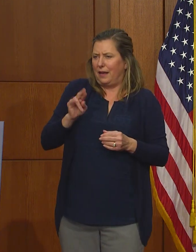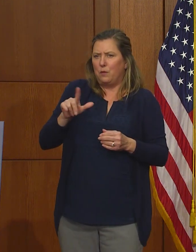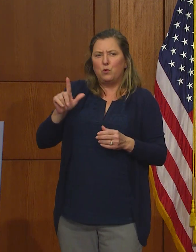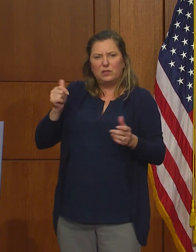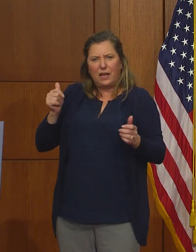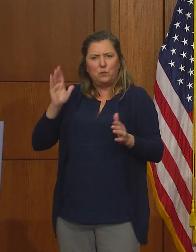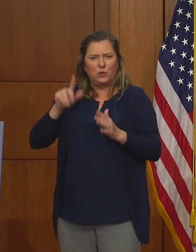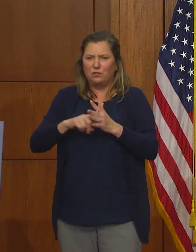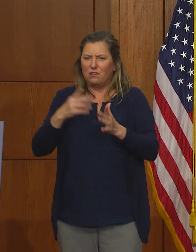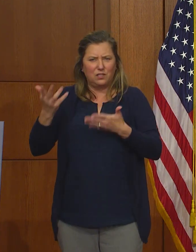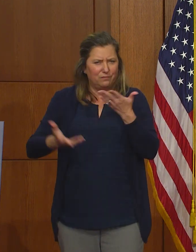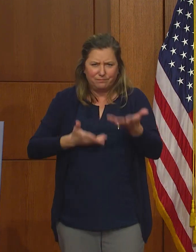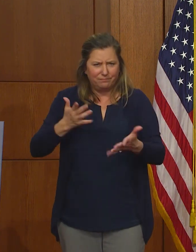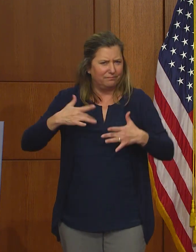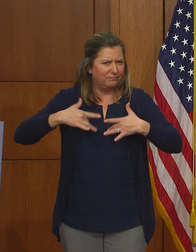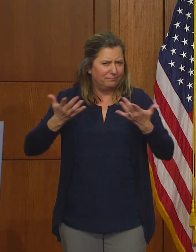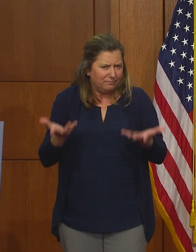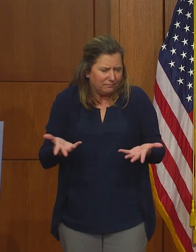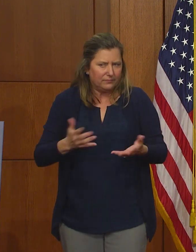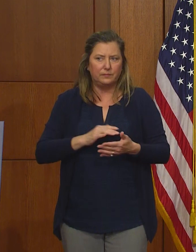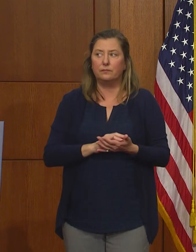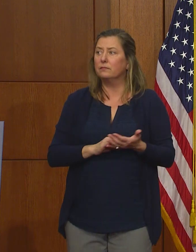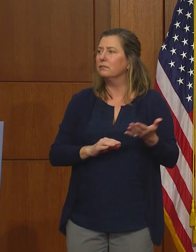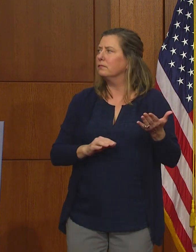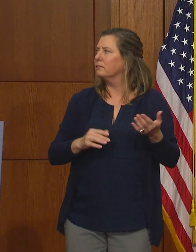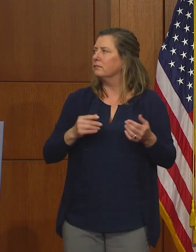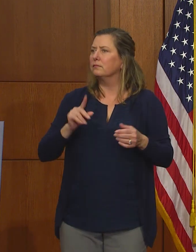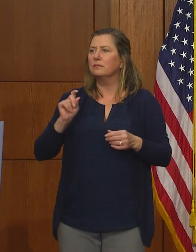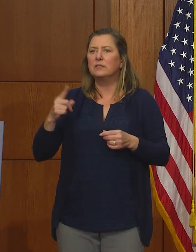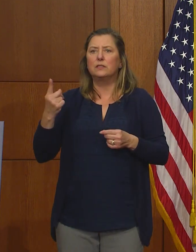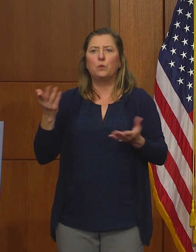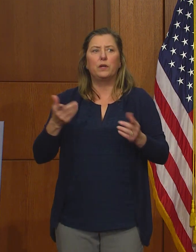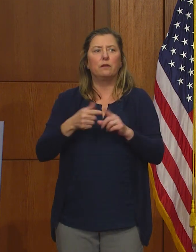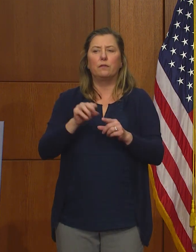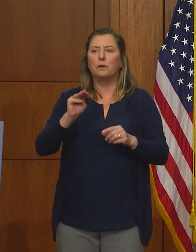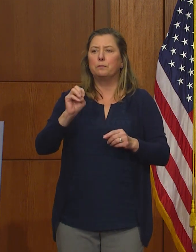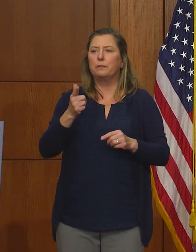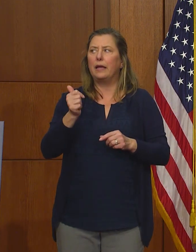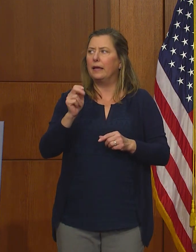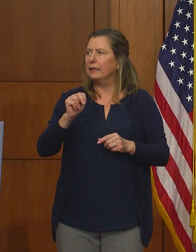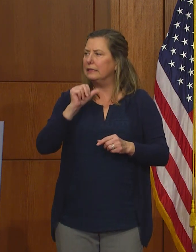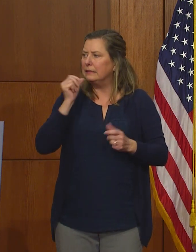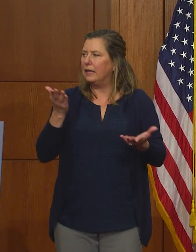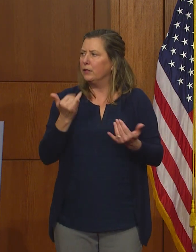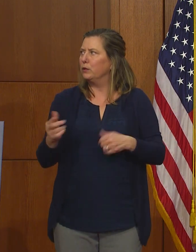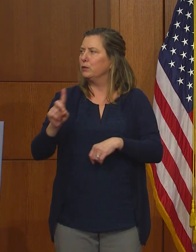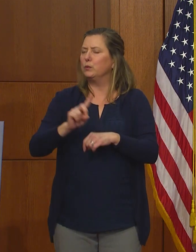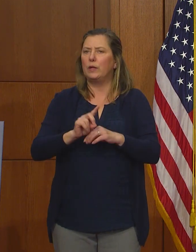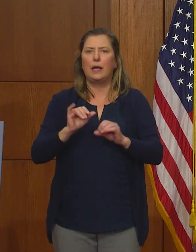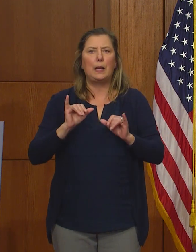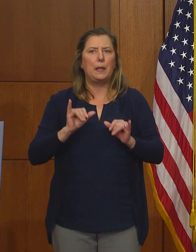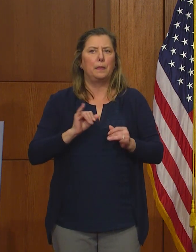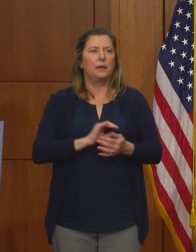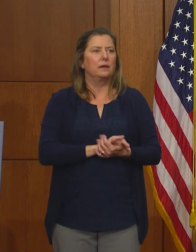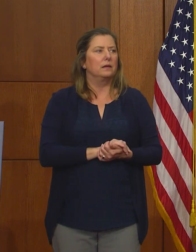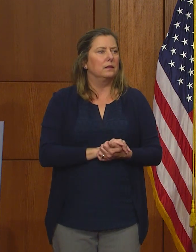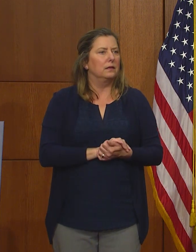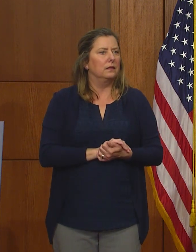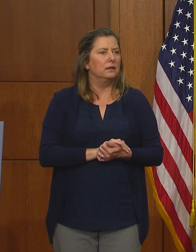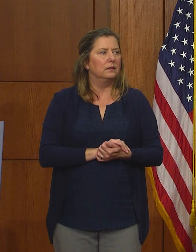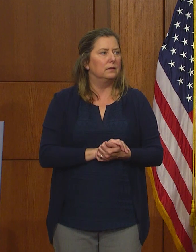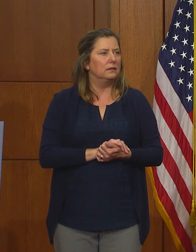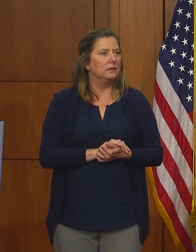walk us through what's going on with that. Do we have any, is anybody here from, Megan's not with us today, I don't believe.